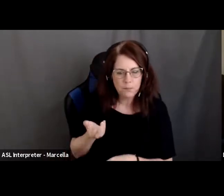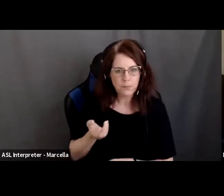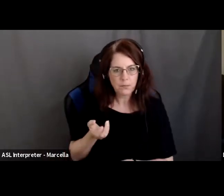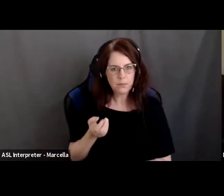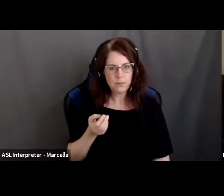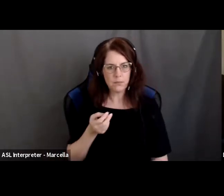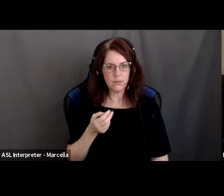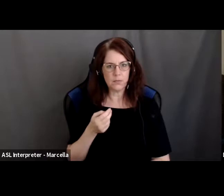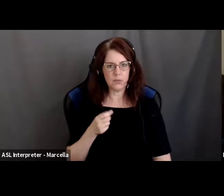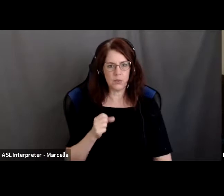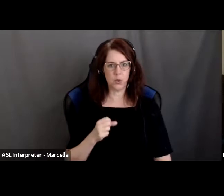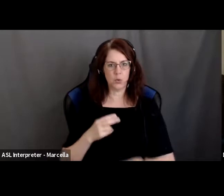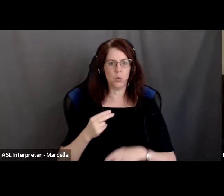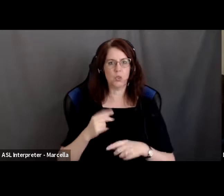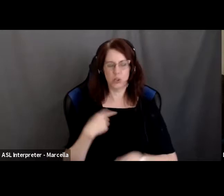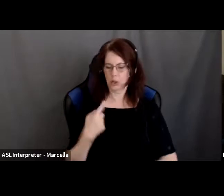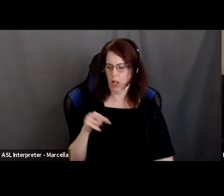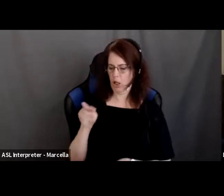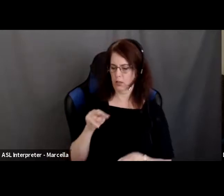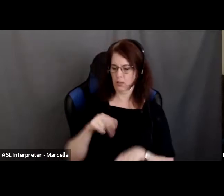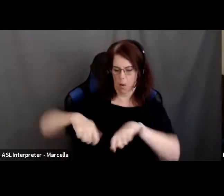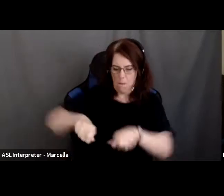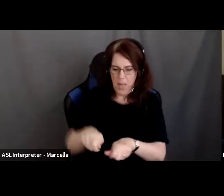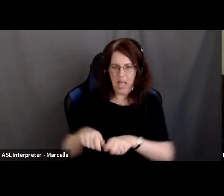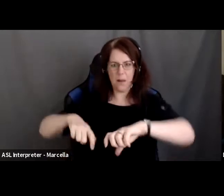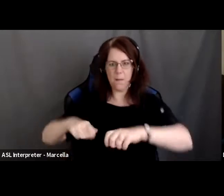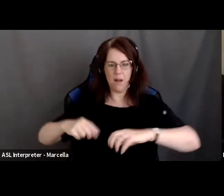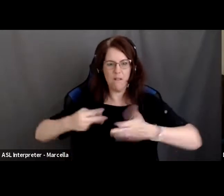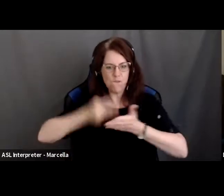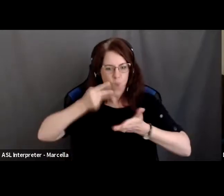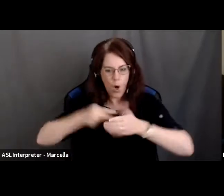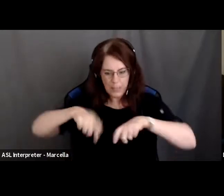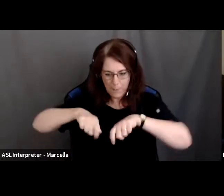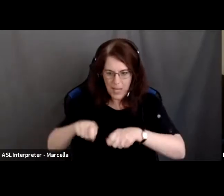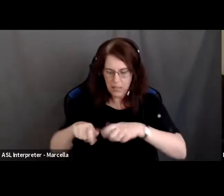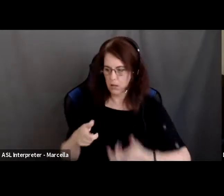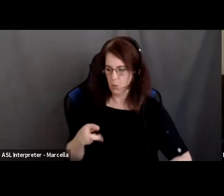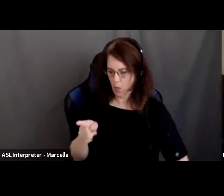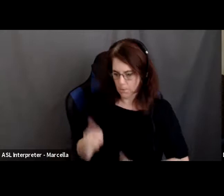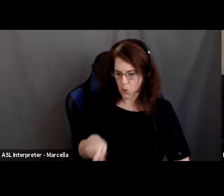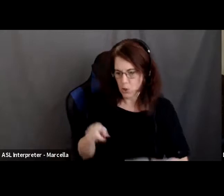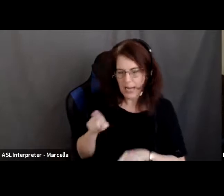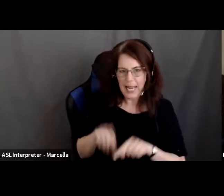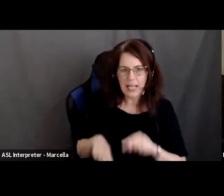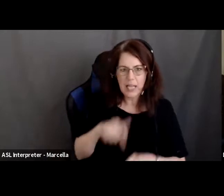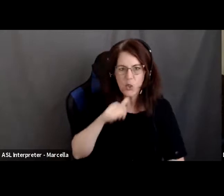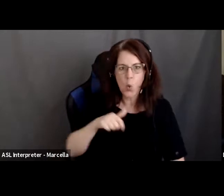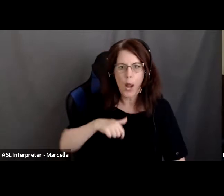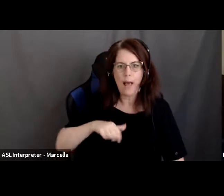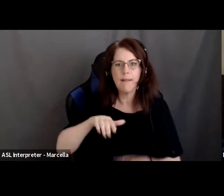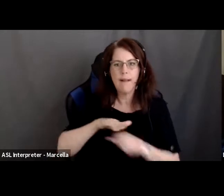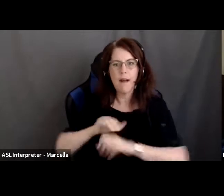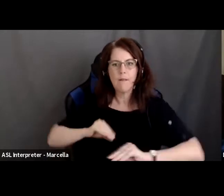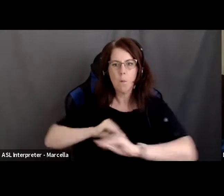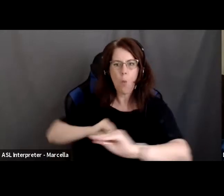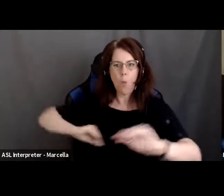just goes around and starts bending the forks. And they're like, what are you doing? She's like, well, the person, they don't have range of motion. They